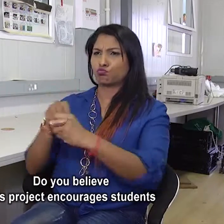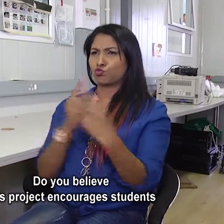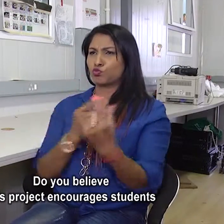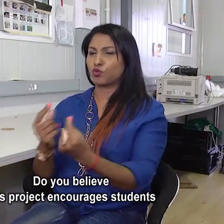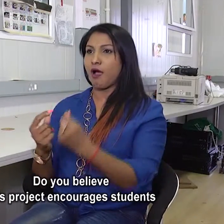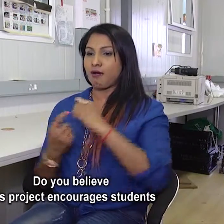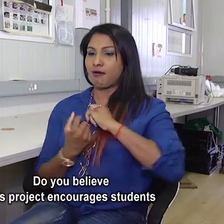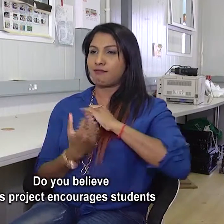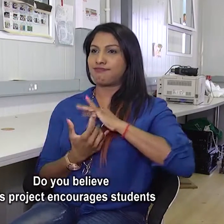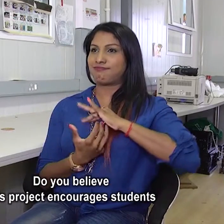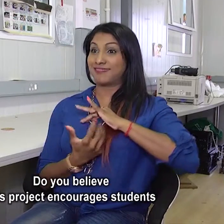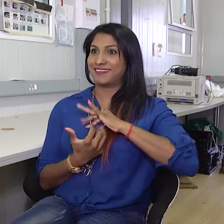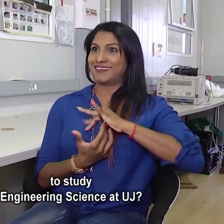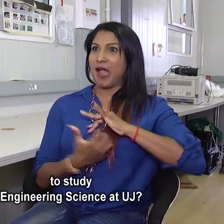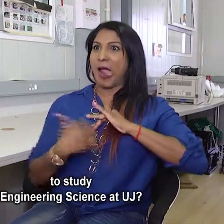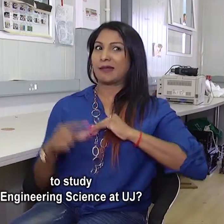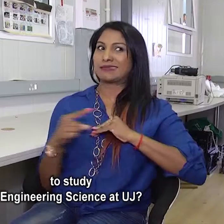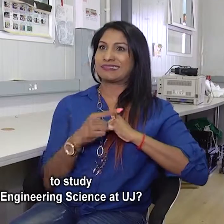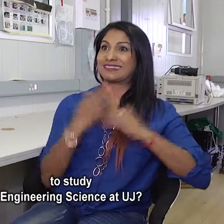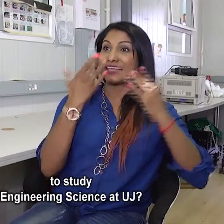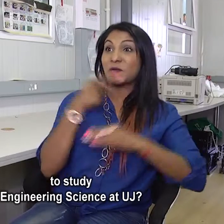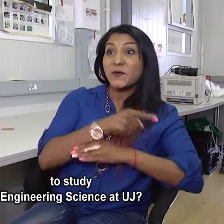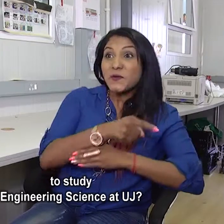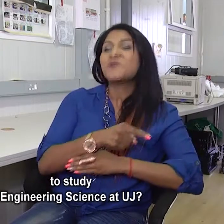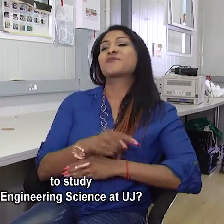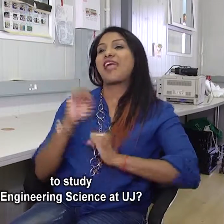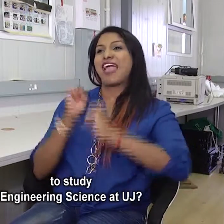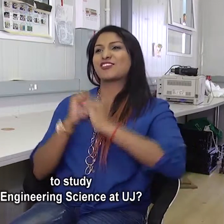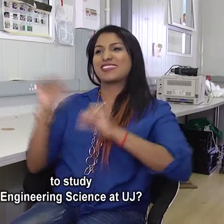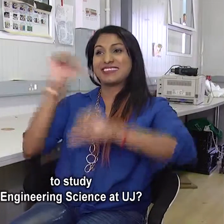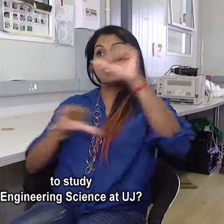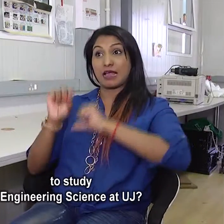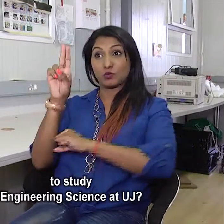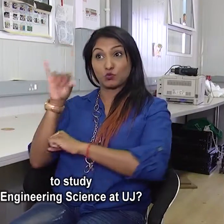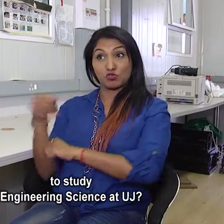Do you believe this project encourages students to study engineering science at UJ?